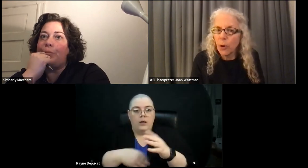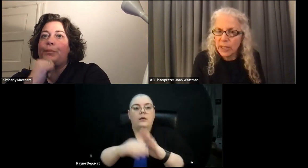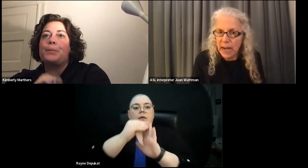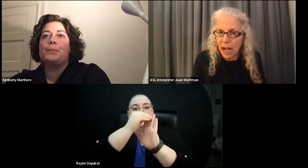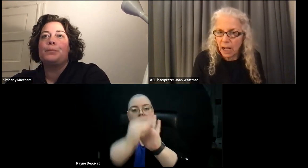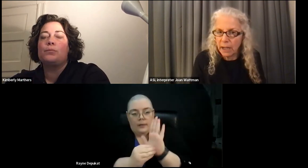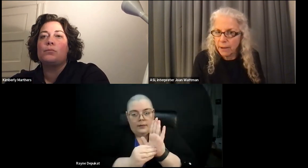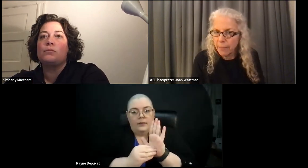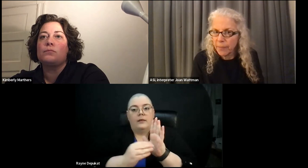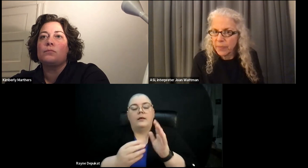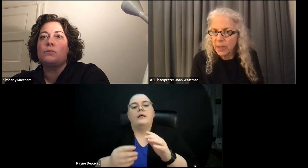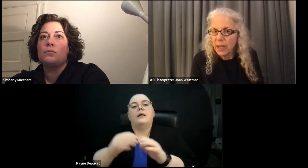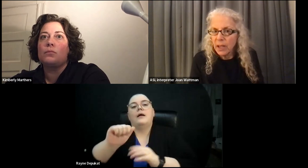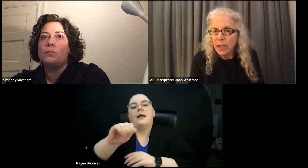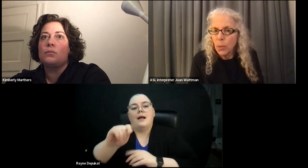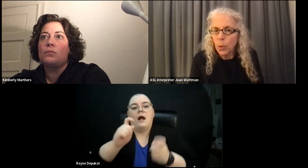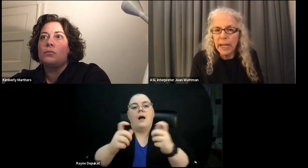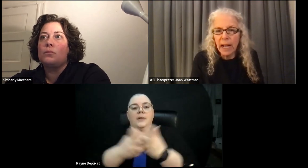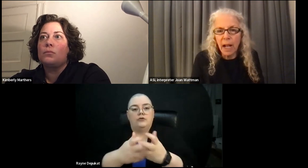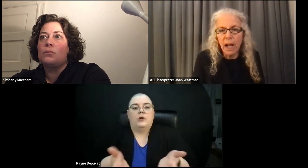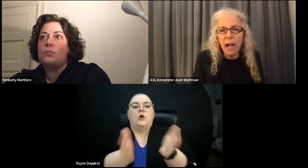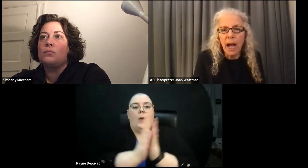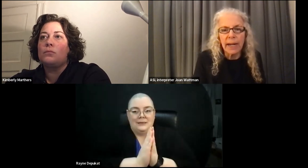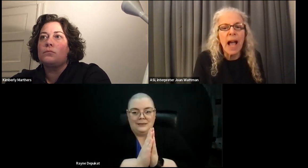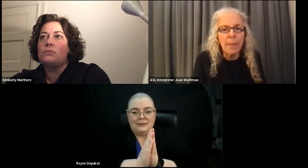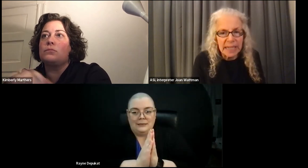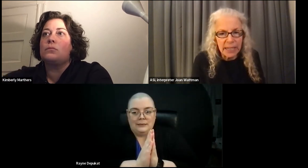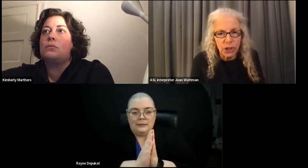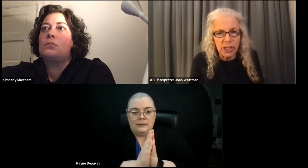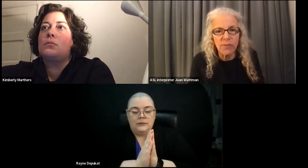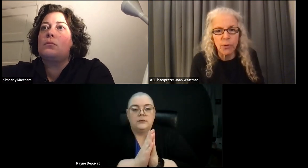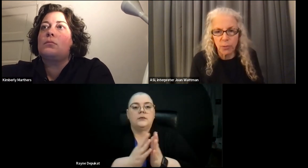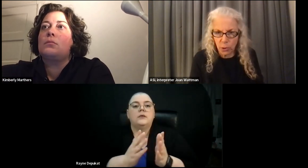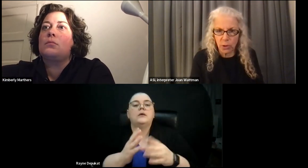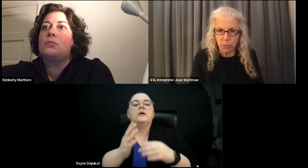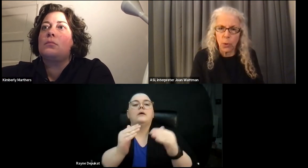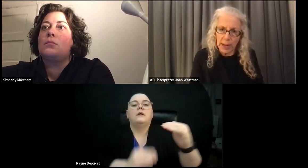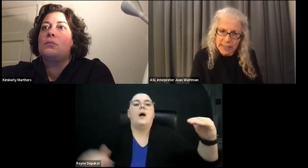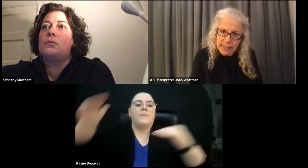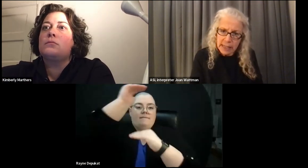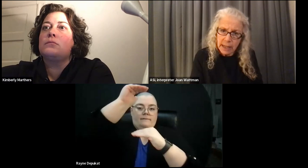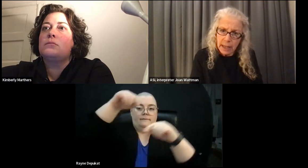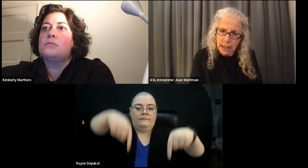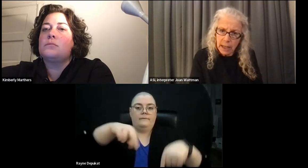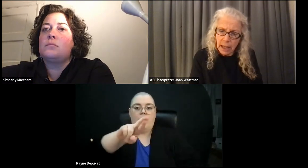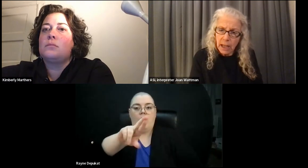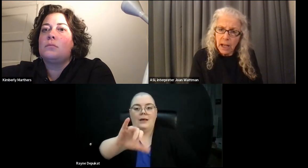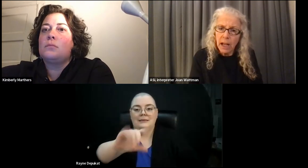going to be focused on working on accommodations for requests